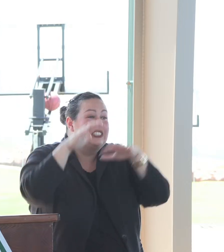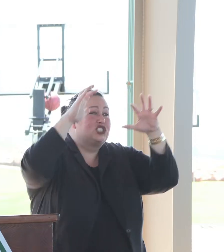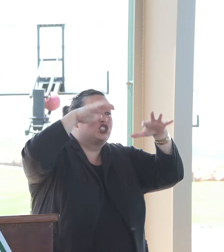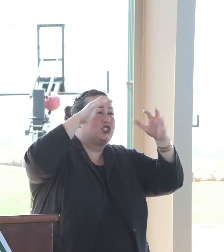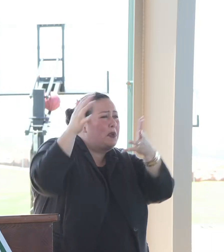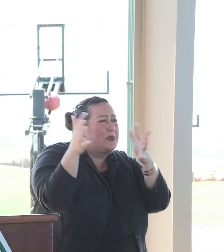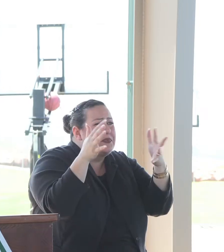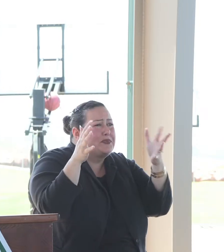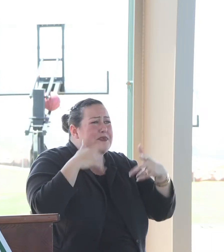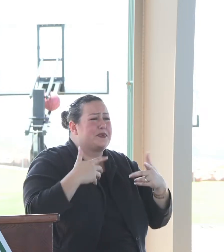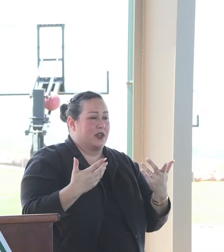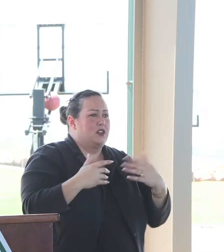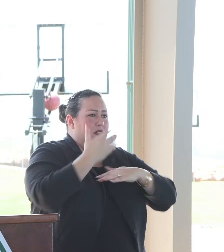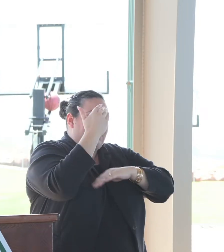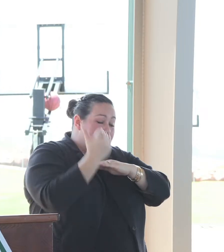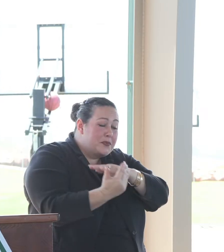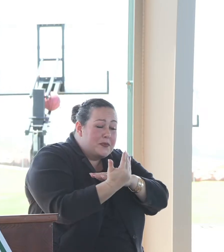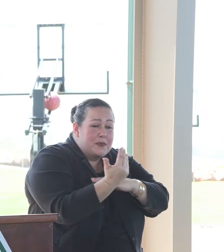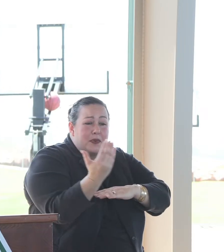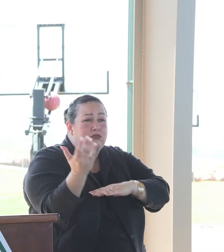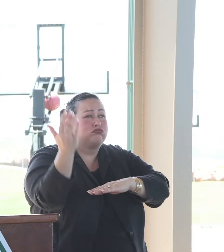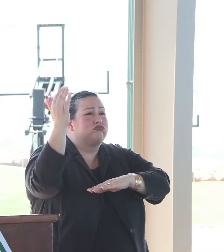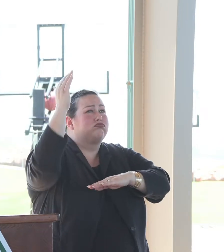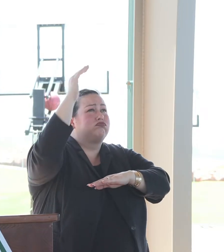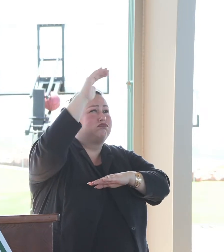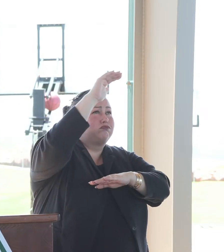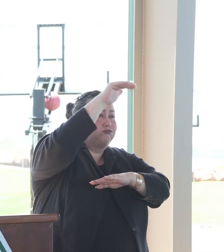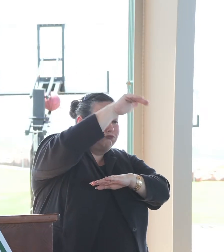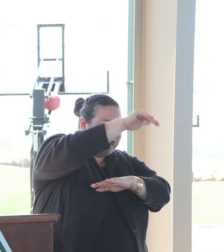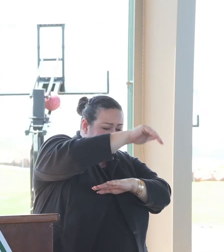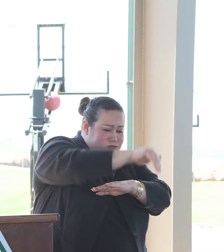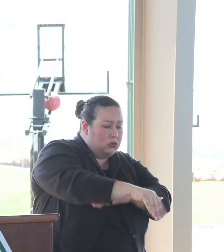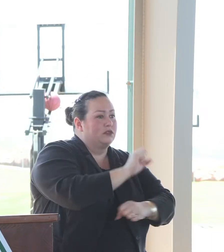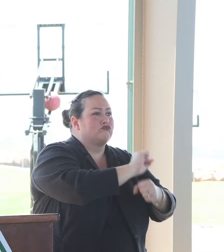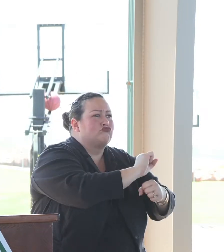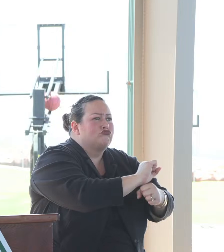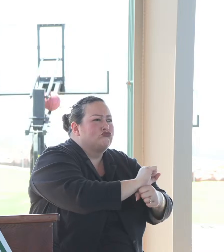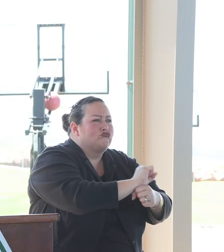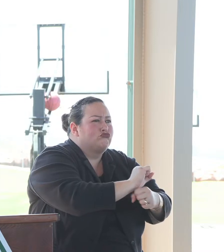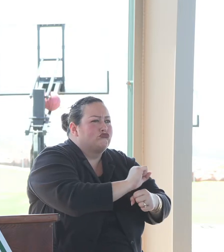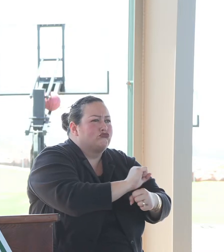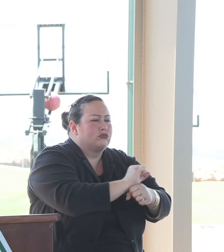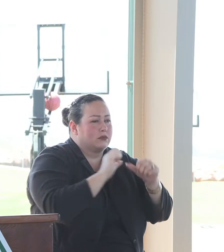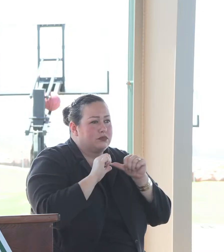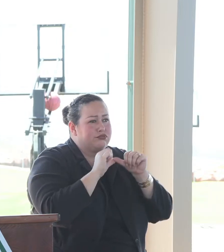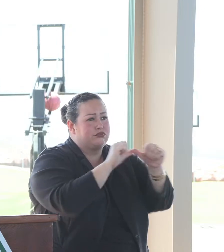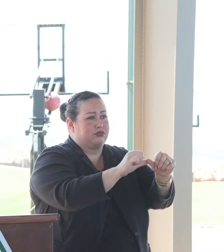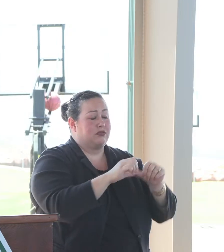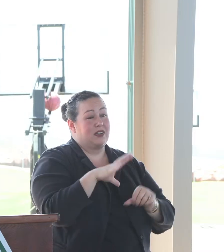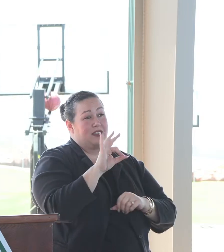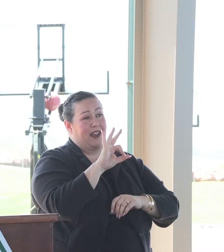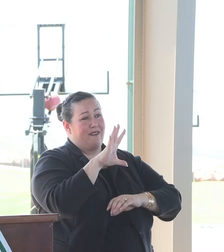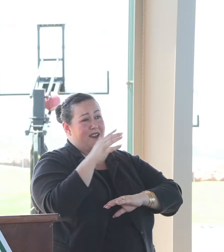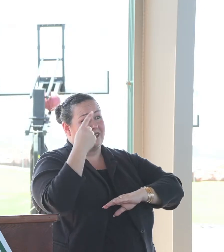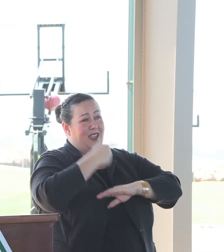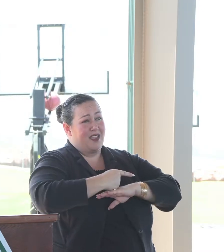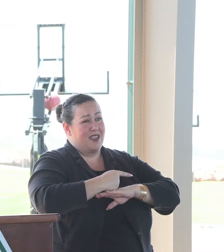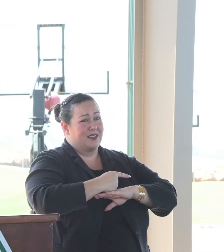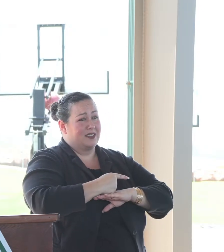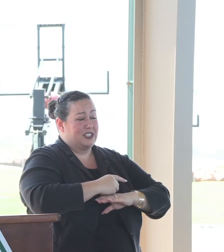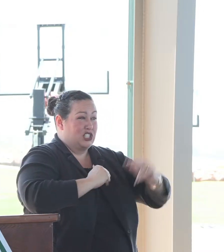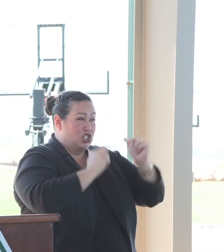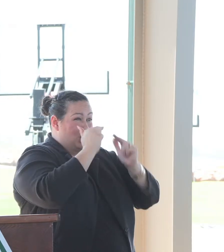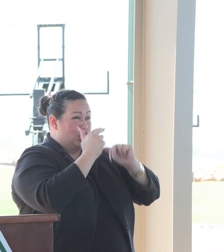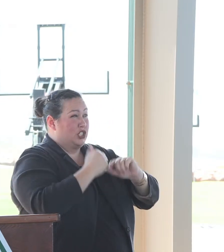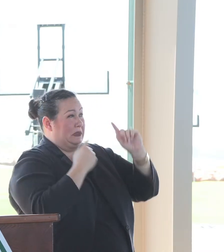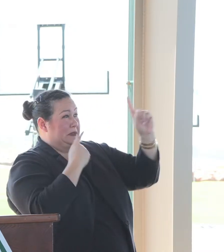retired only after the sun set. 95 days of construction was the goal, But as in all projects, Mother Nature took